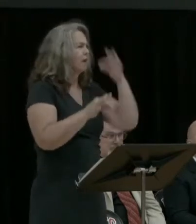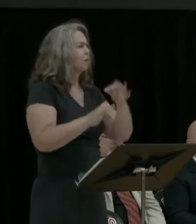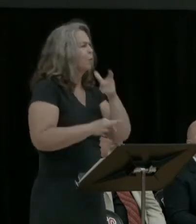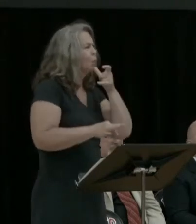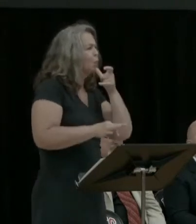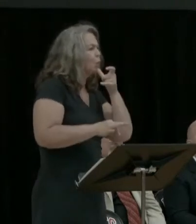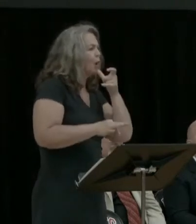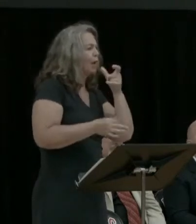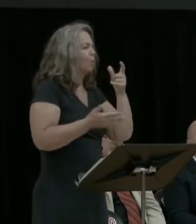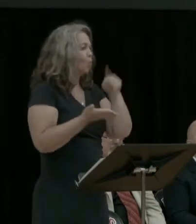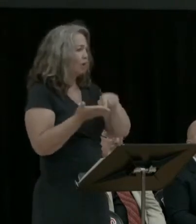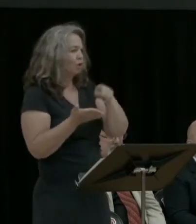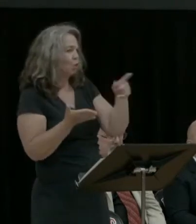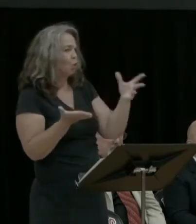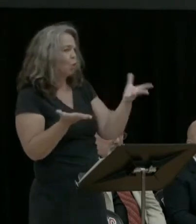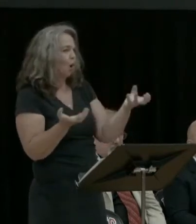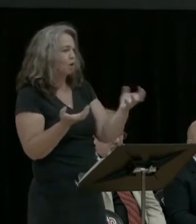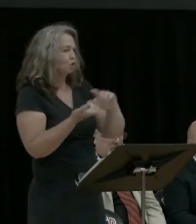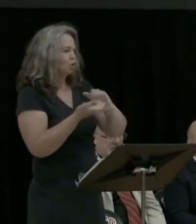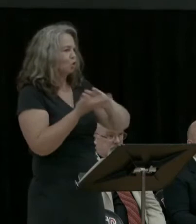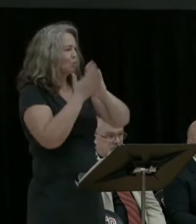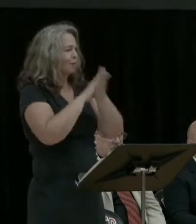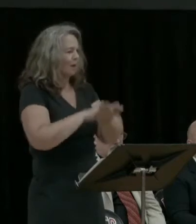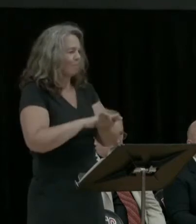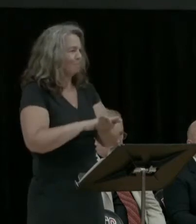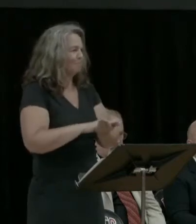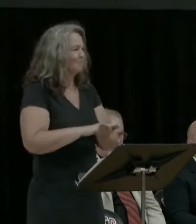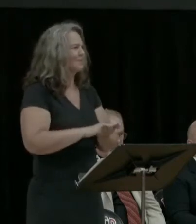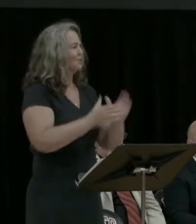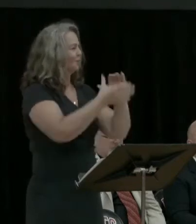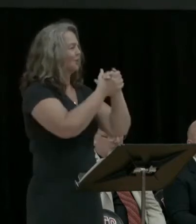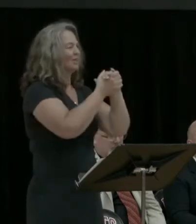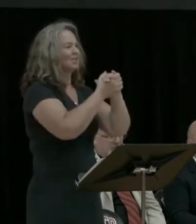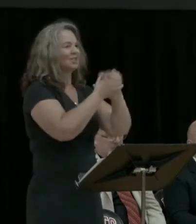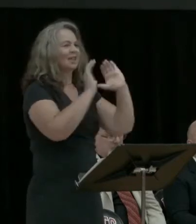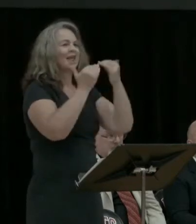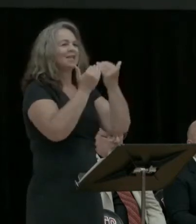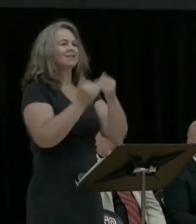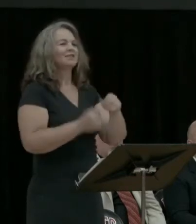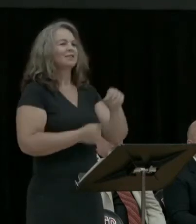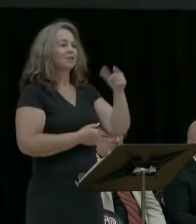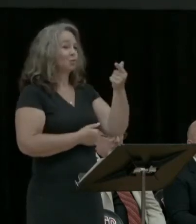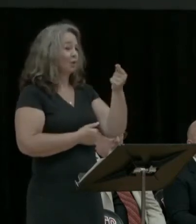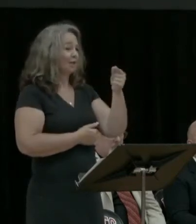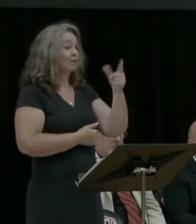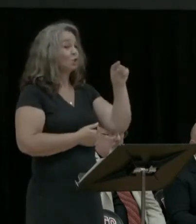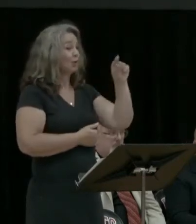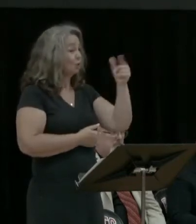to be. So, congratulations, class of 2021. Thank you.